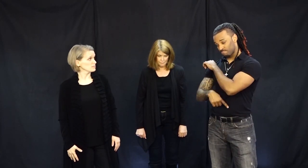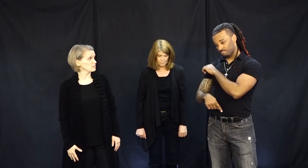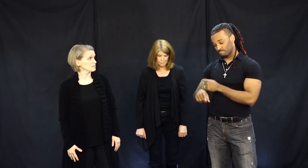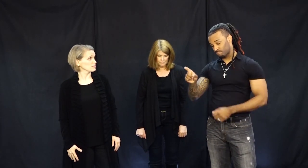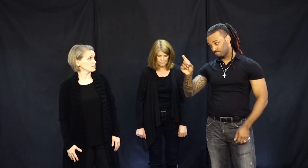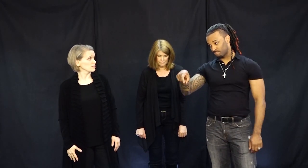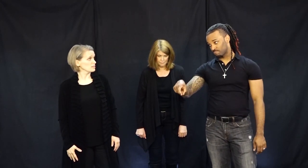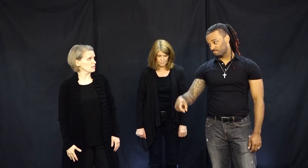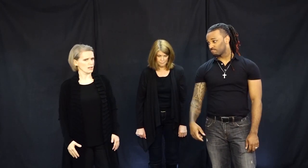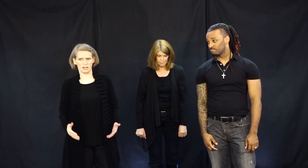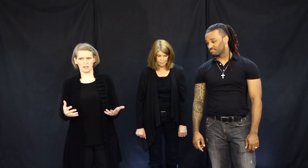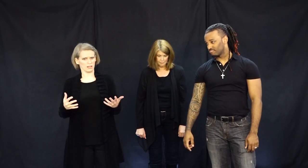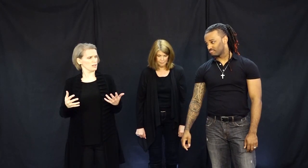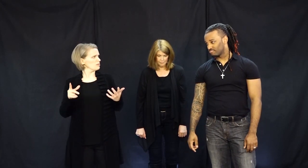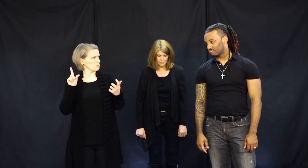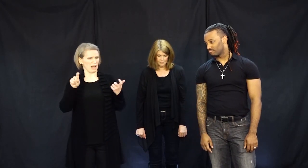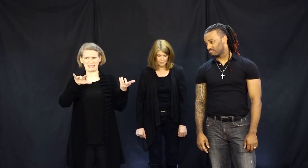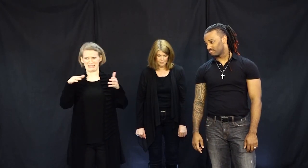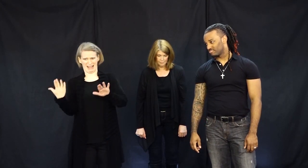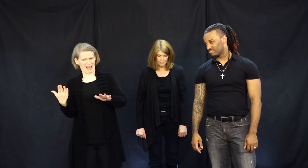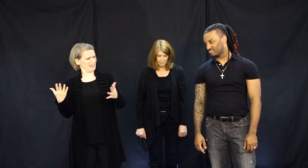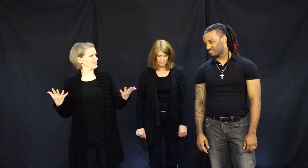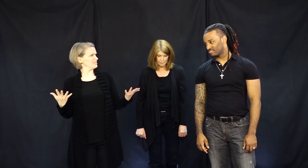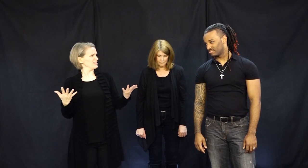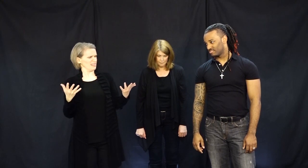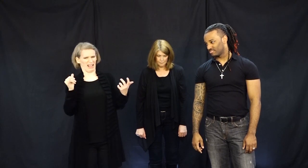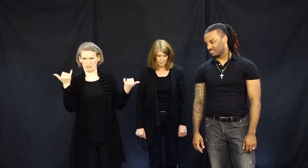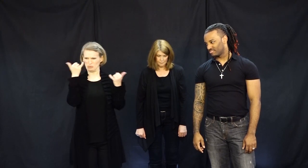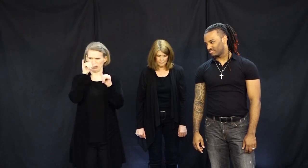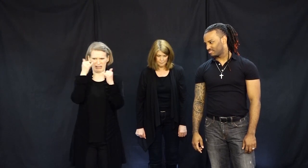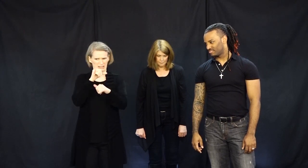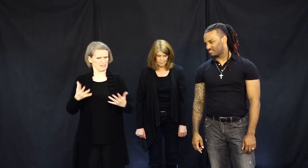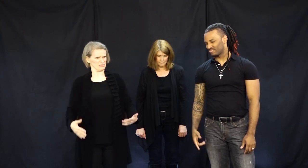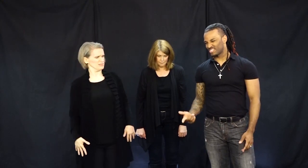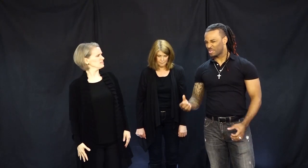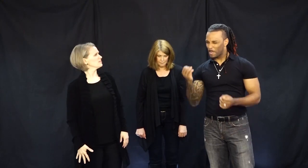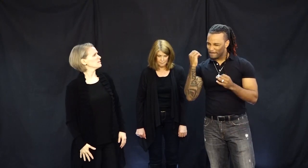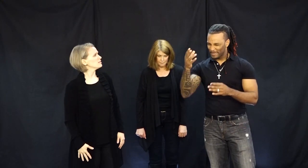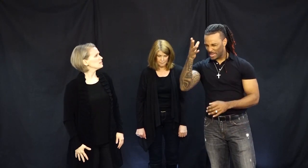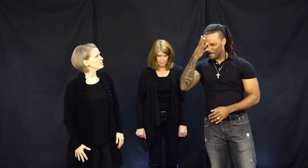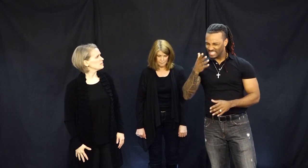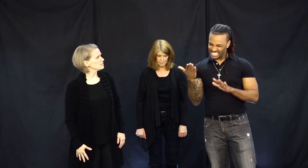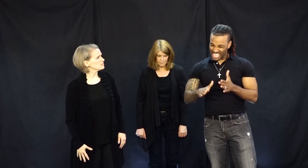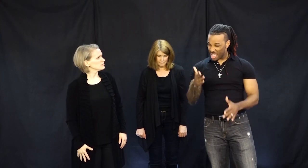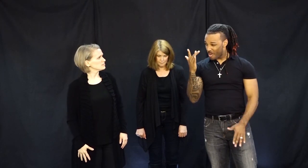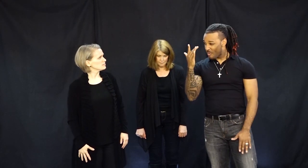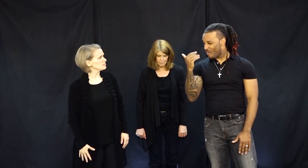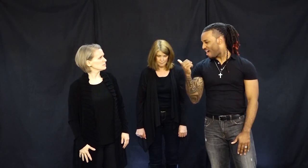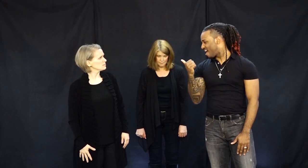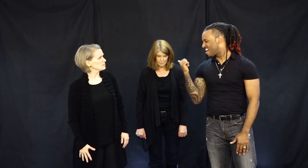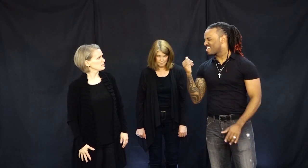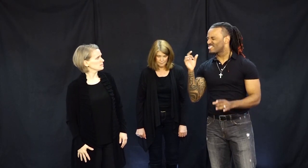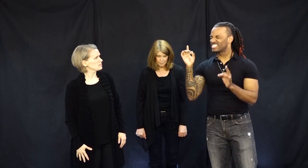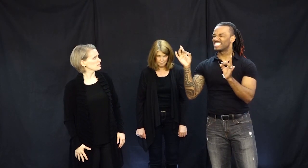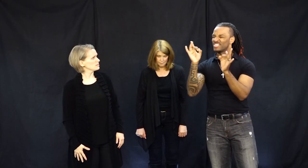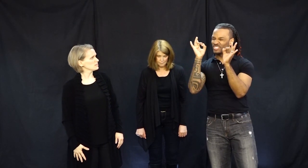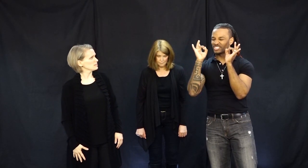his words, Burr. With his life, we both know that's absurd, sir. Hang on, how many men died because Lee was inexperienced